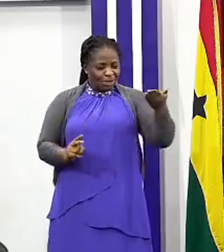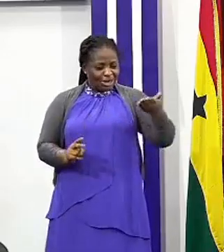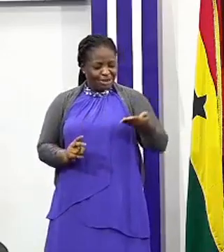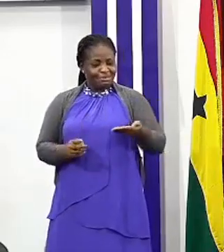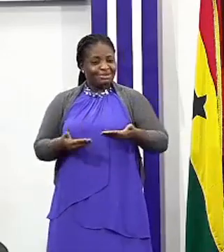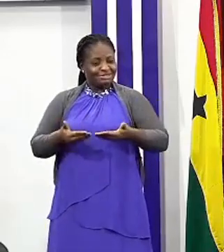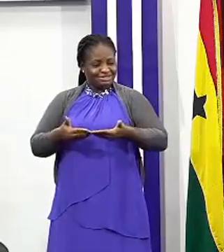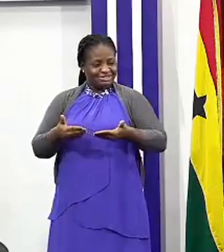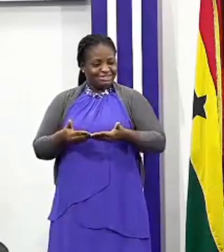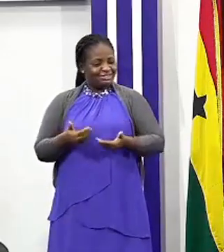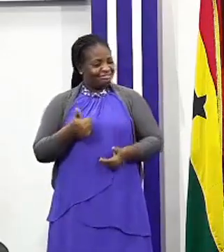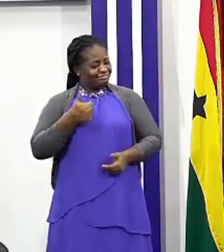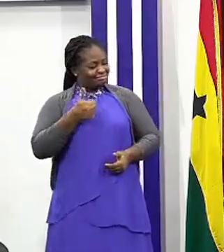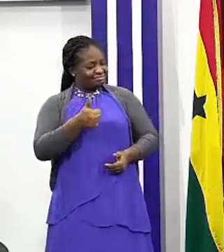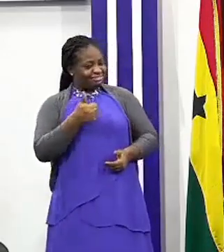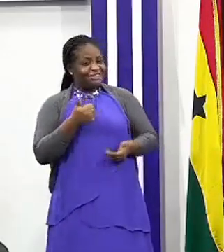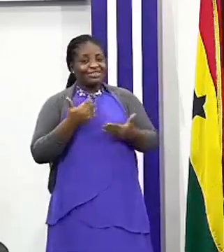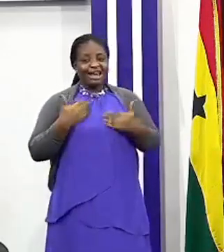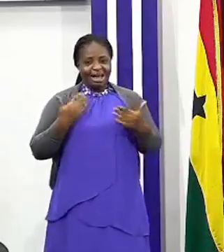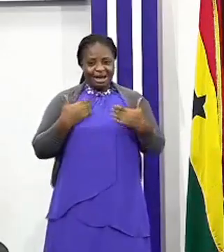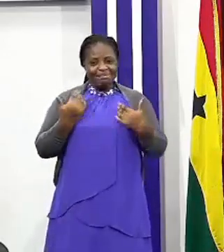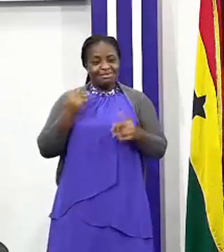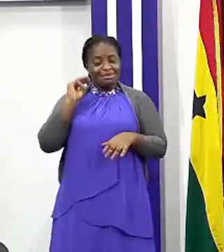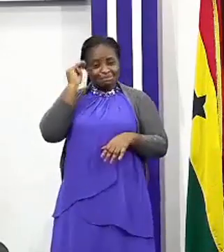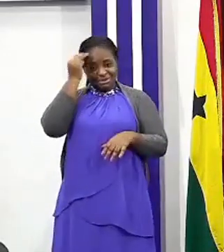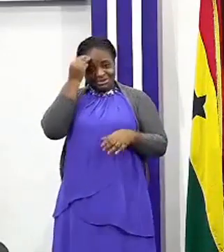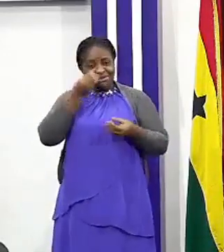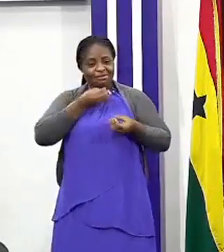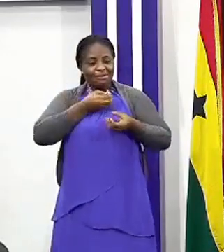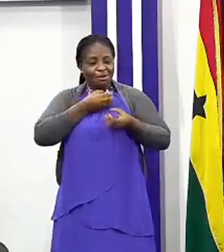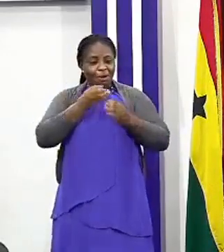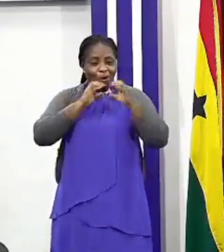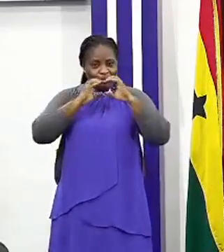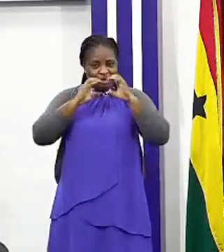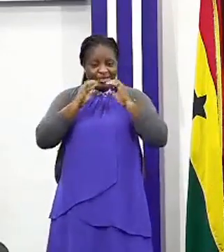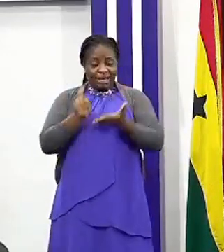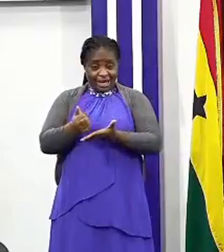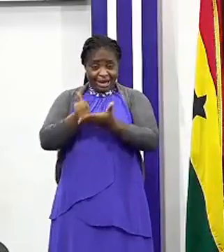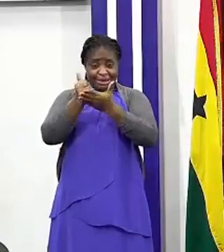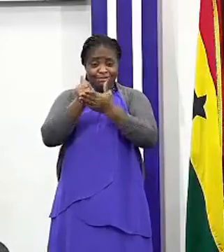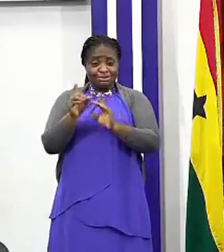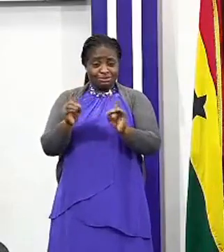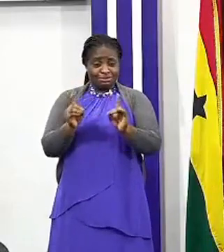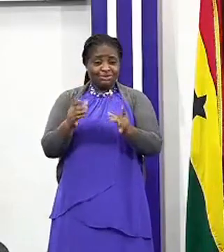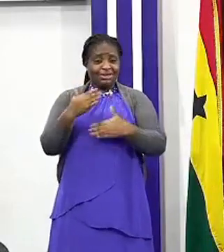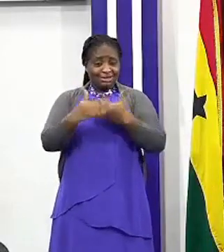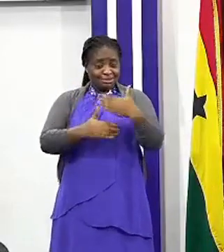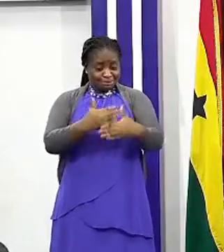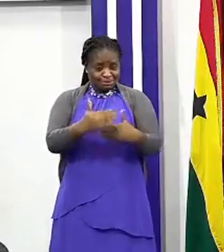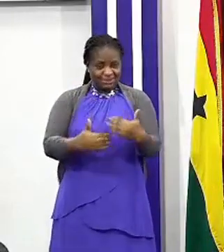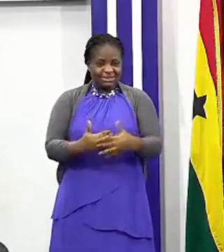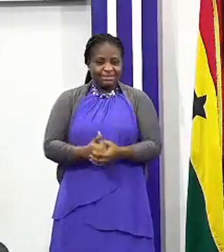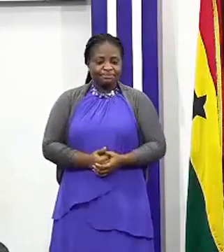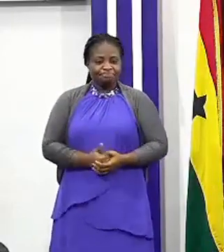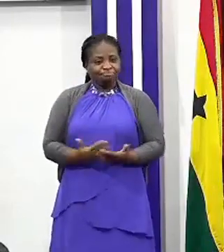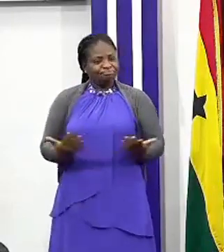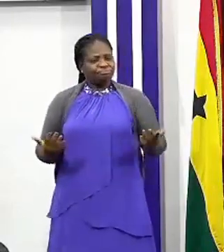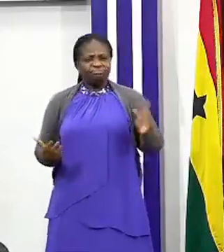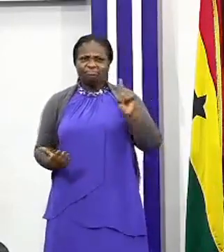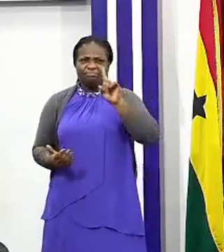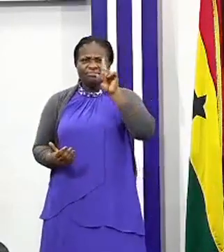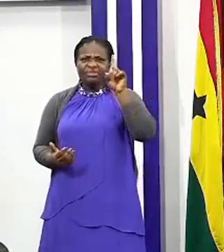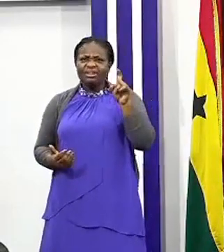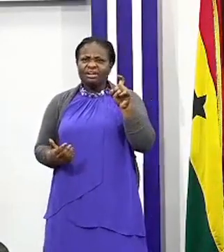introduction of this, and we are grateful to the Ministry of Communications for helping to facilitate this process. There's been a question